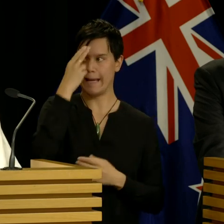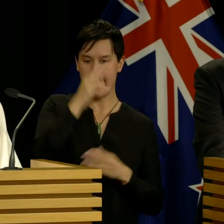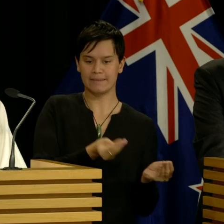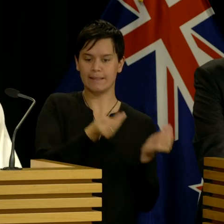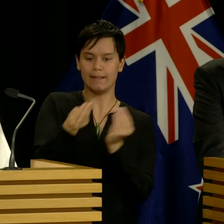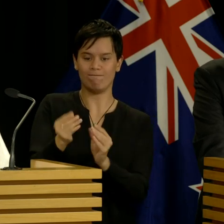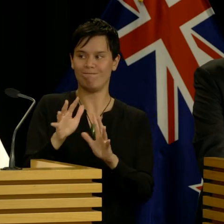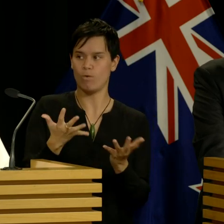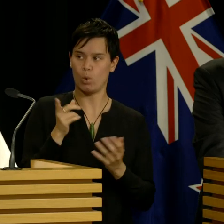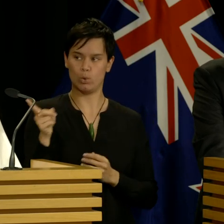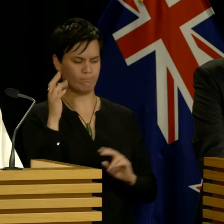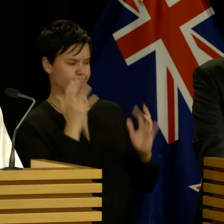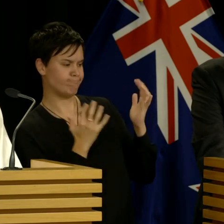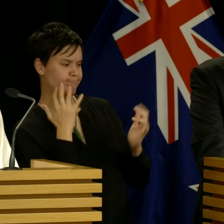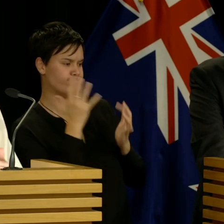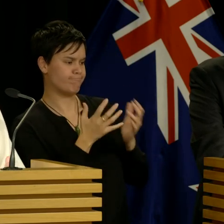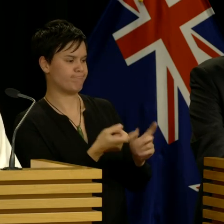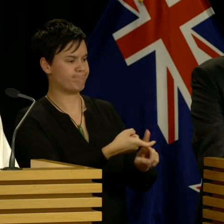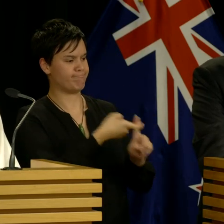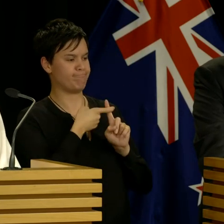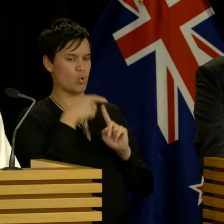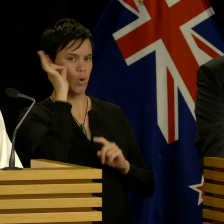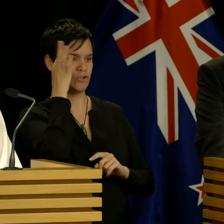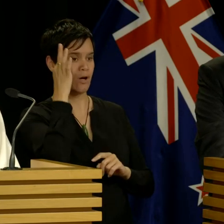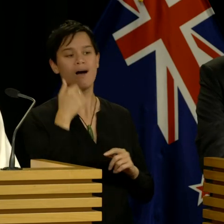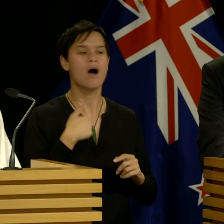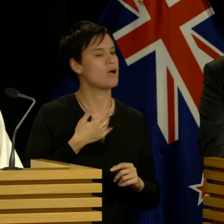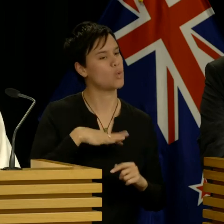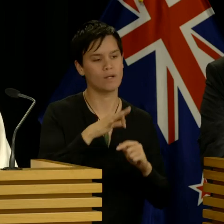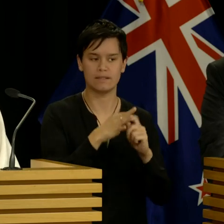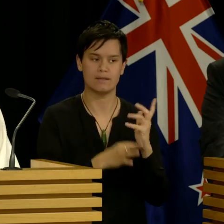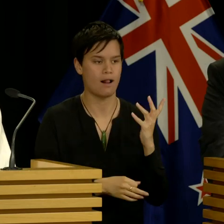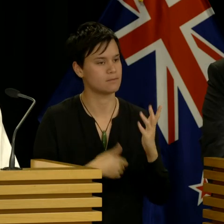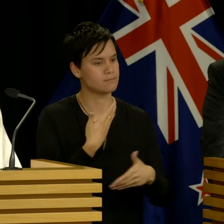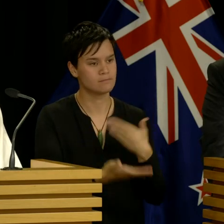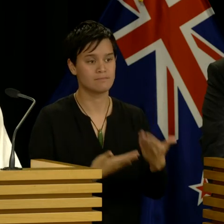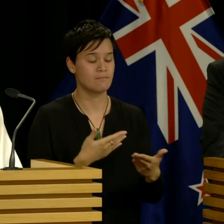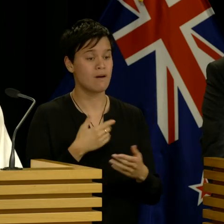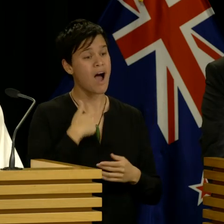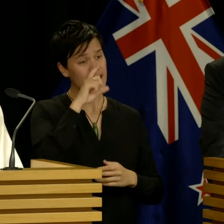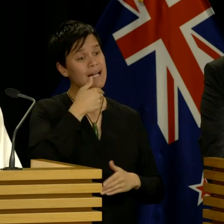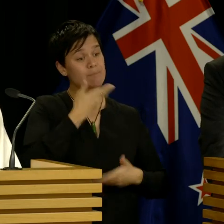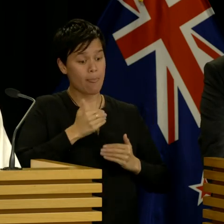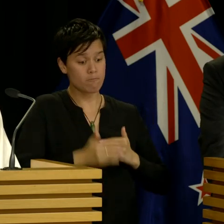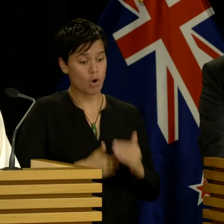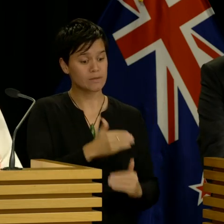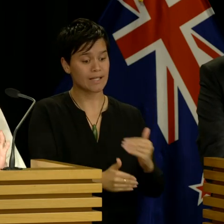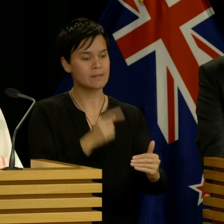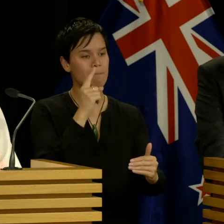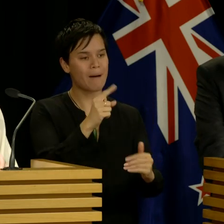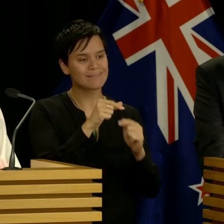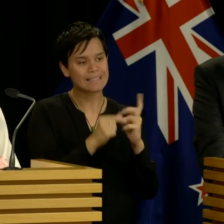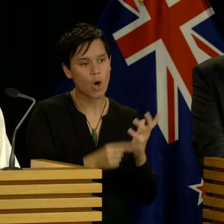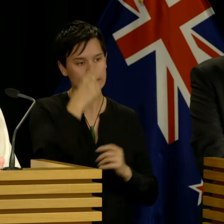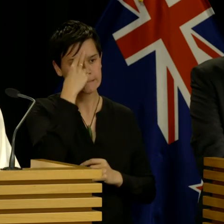of the final elements of that process. I mean, look, I'm happy to put in the process that the SEC went through. Ultimately, they